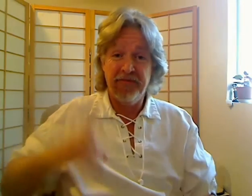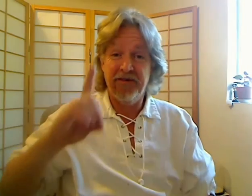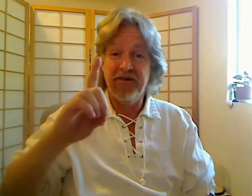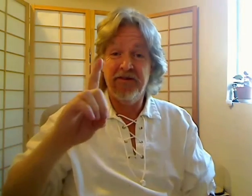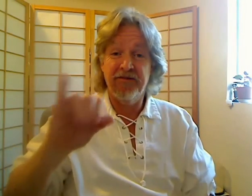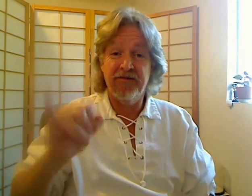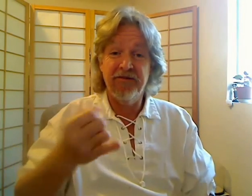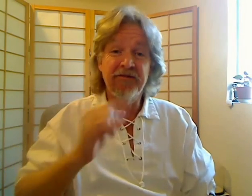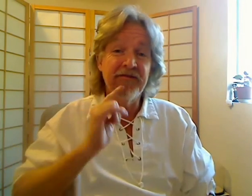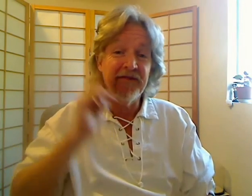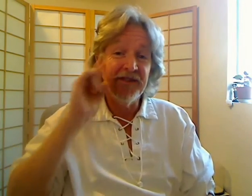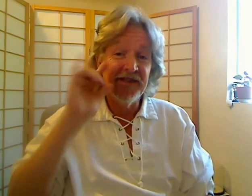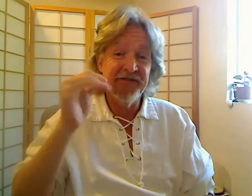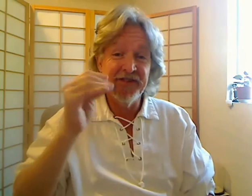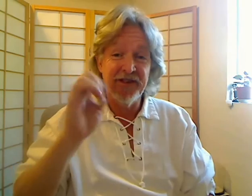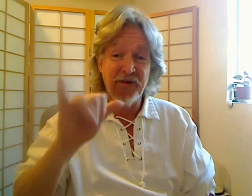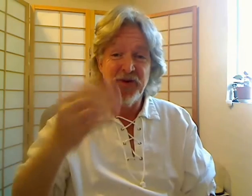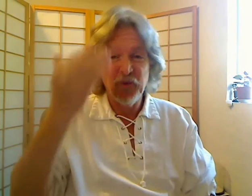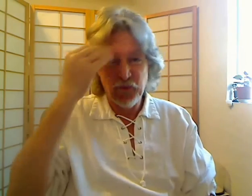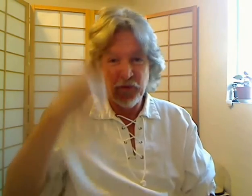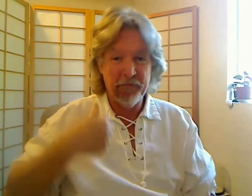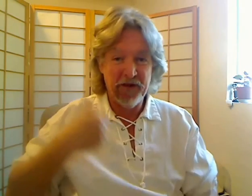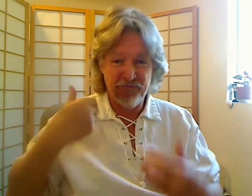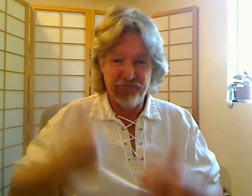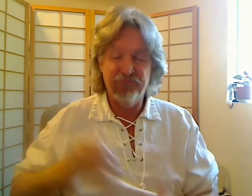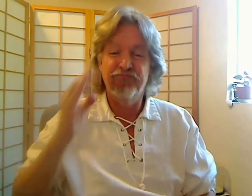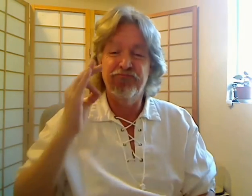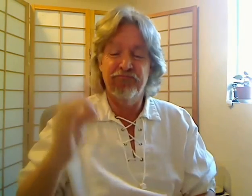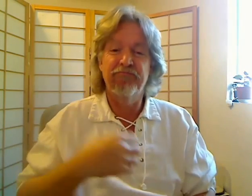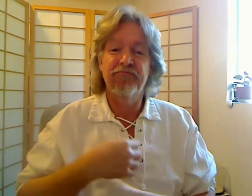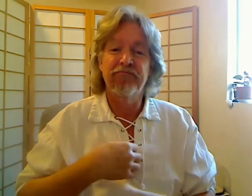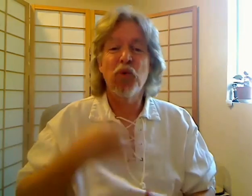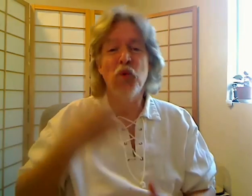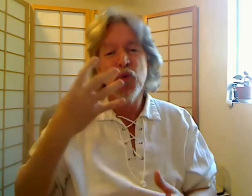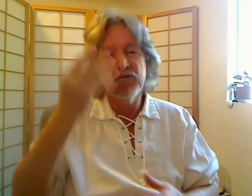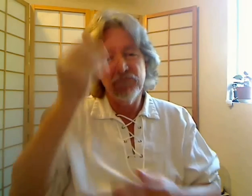go, Pitbull. Yeah, yeah. This my way of letting my city know.